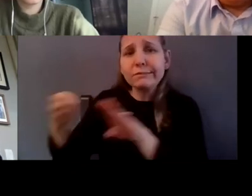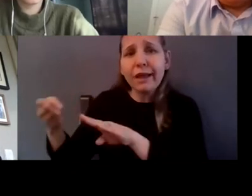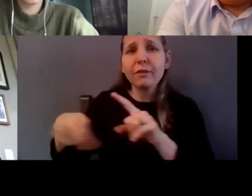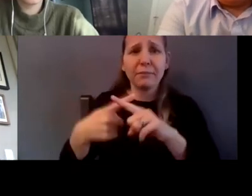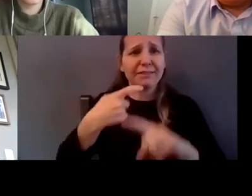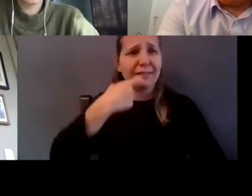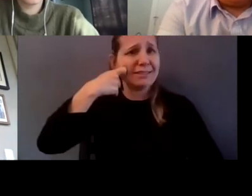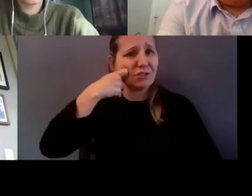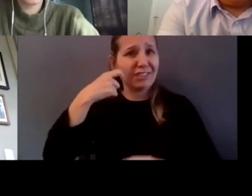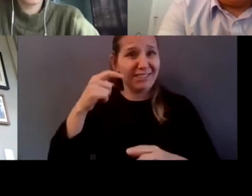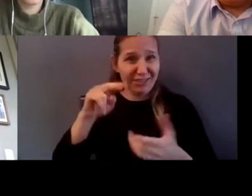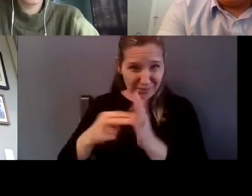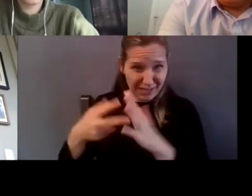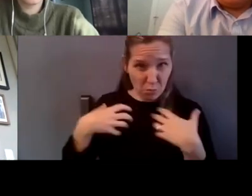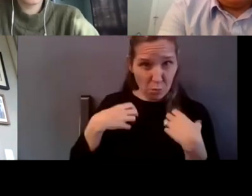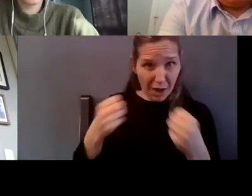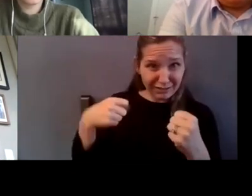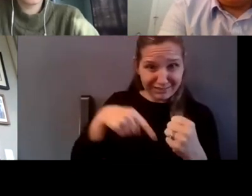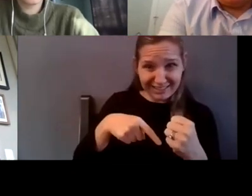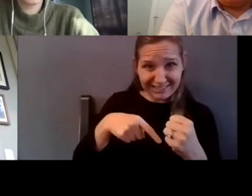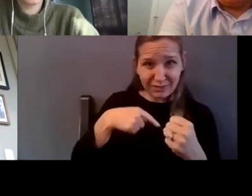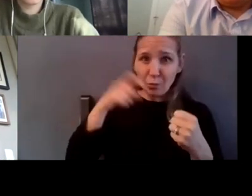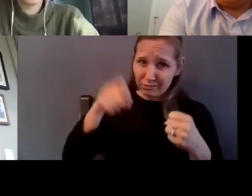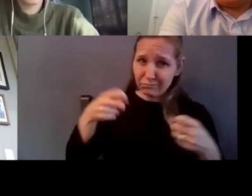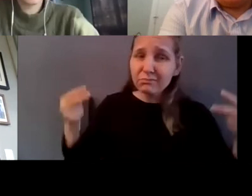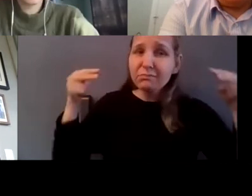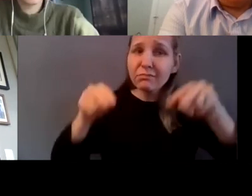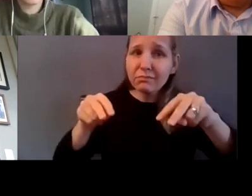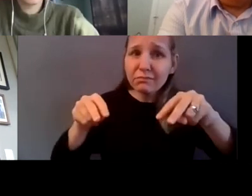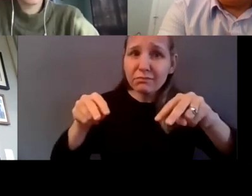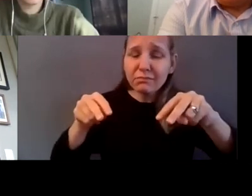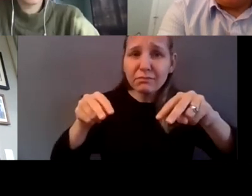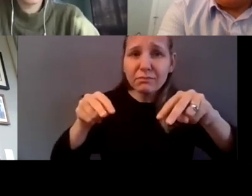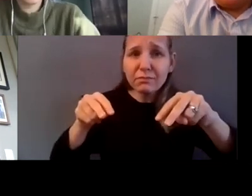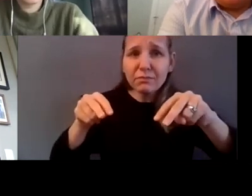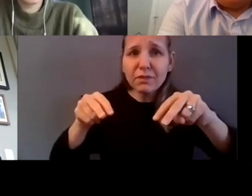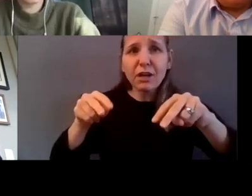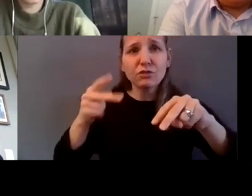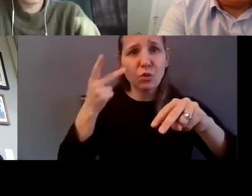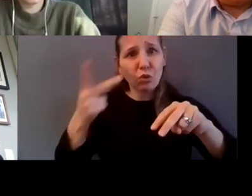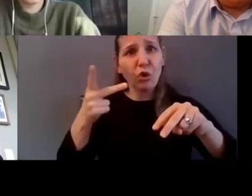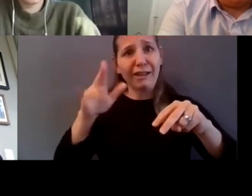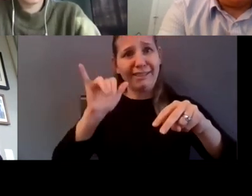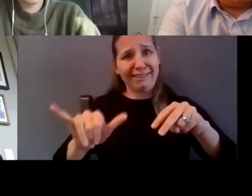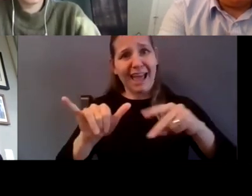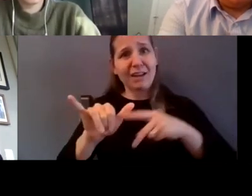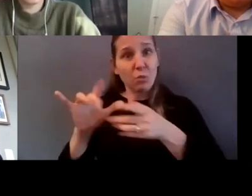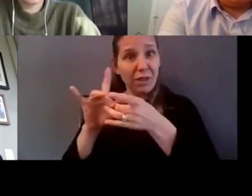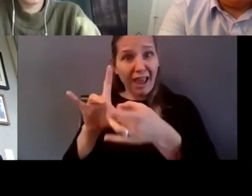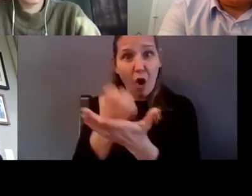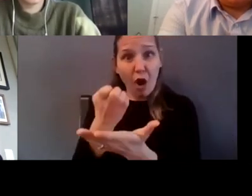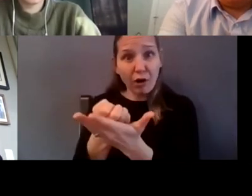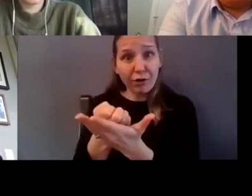wellness index, I think, is really important as a society that we continue to look at the triple bottom line of not just economic growth,